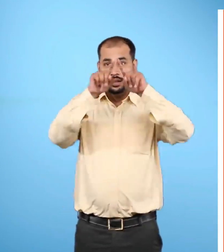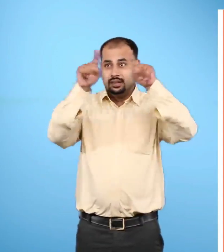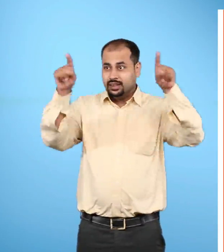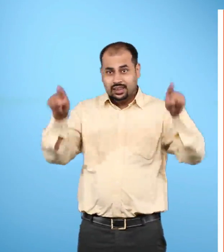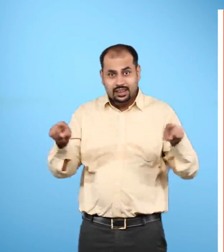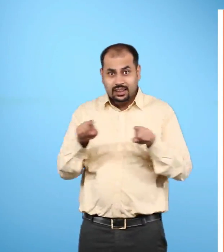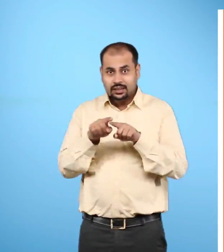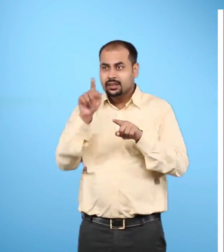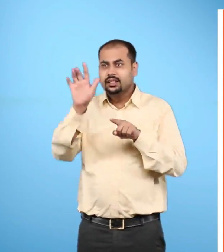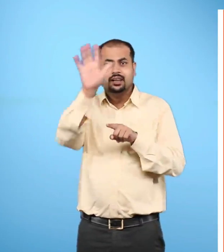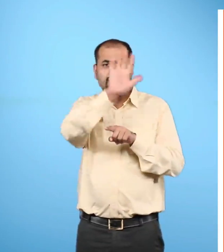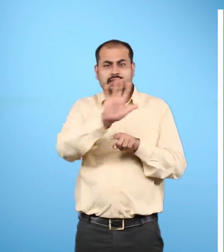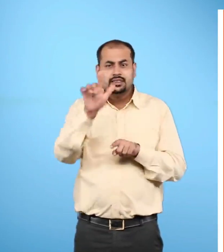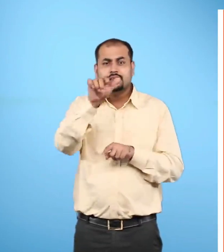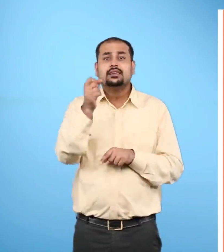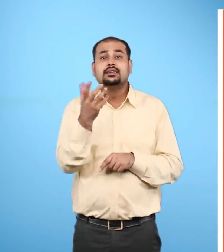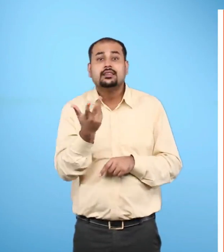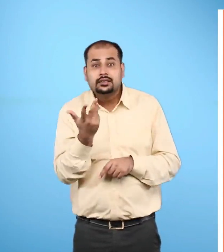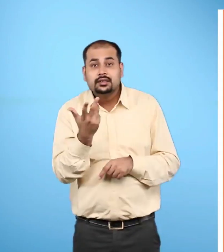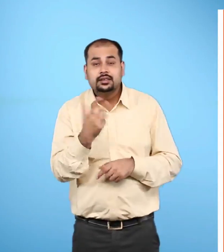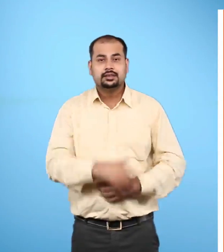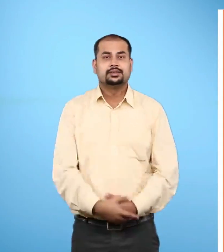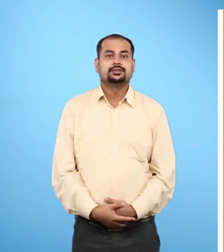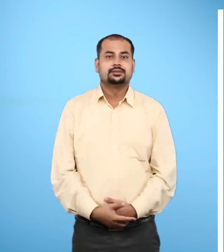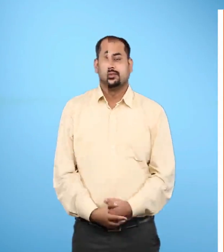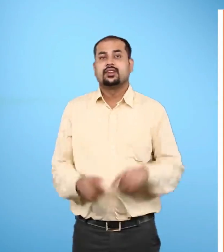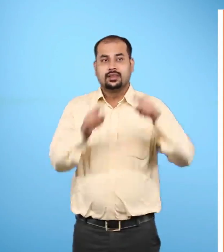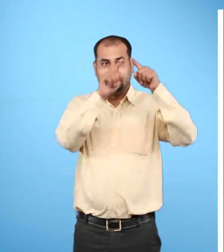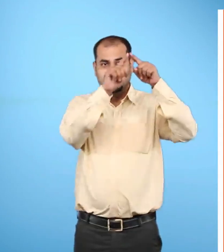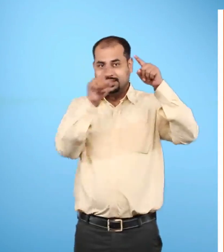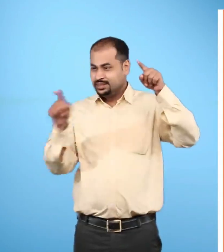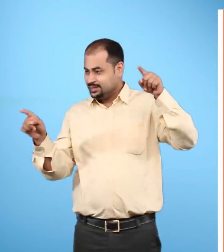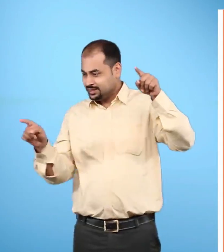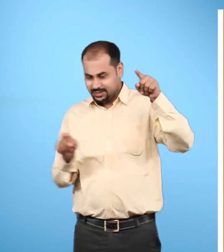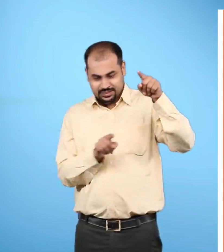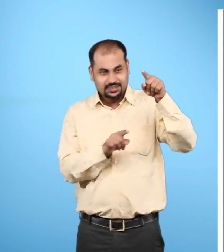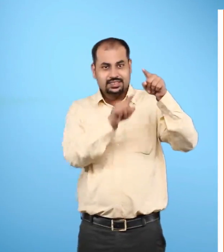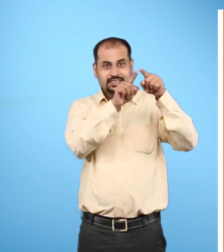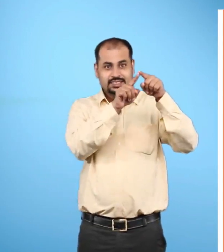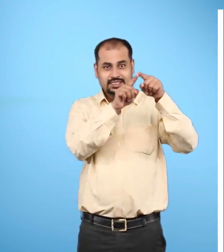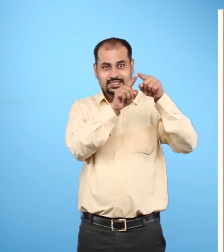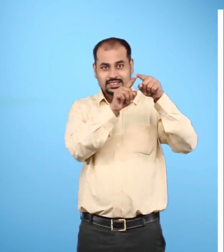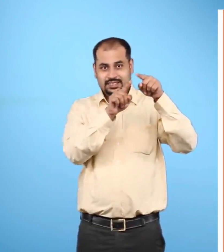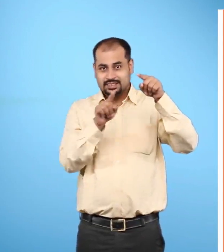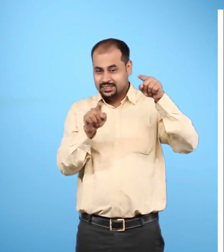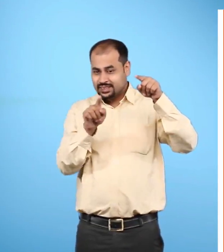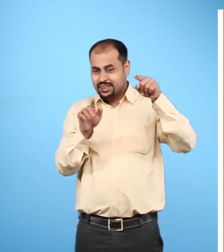What is the area of the rectangle? What is the area of each of the triangles?